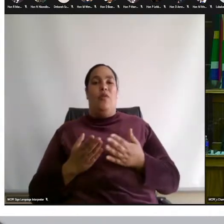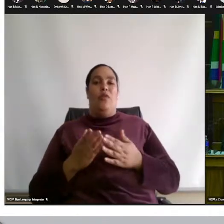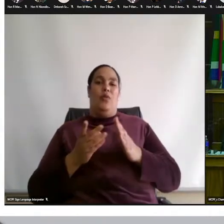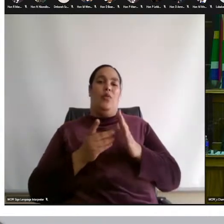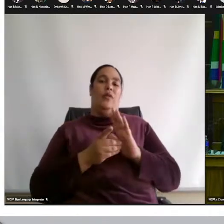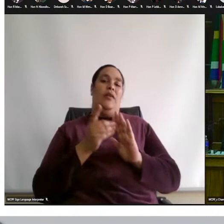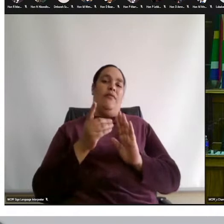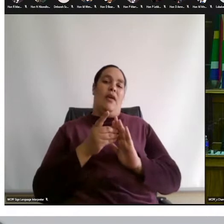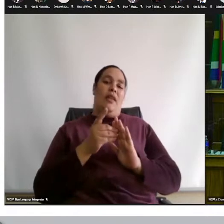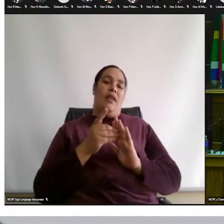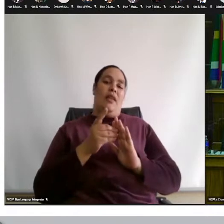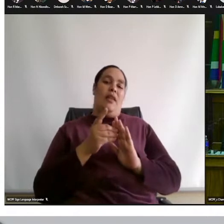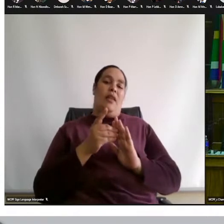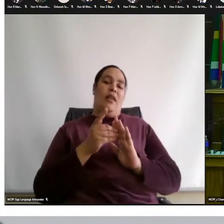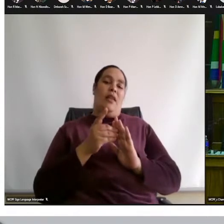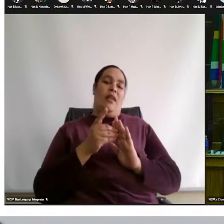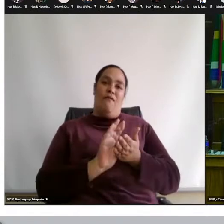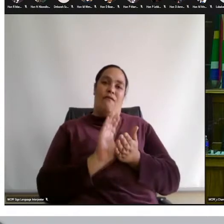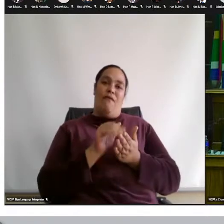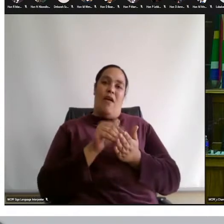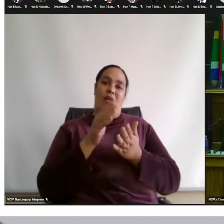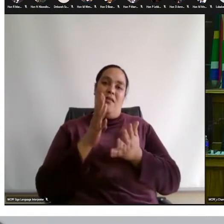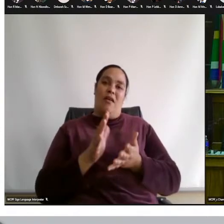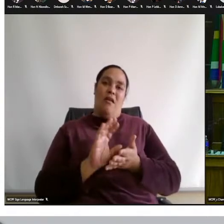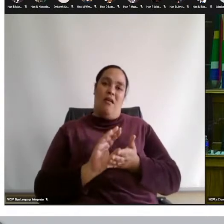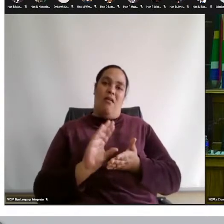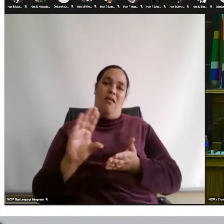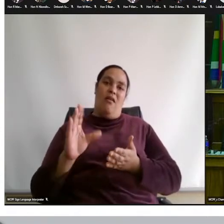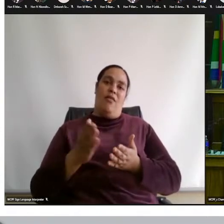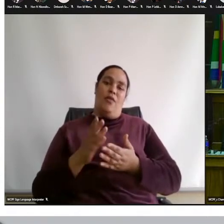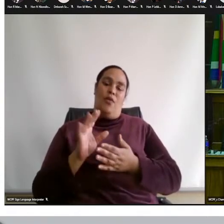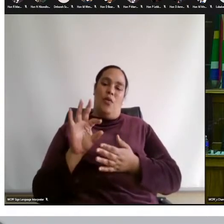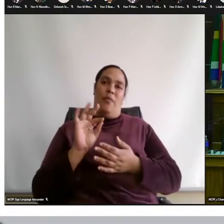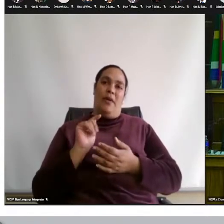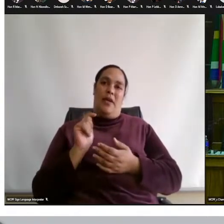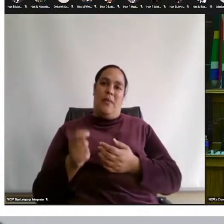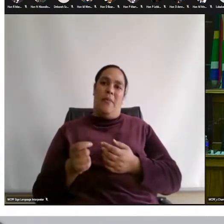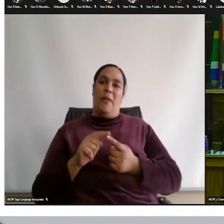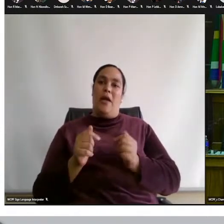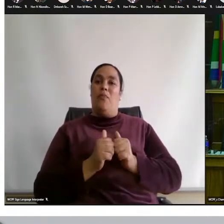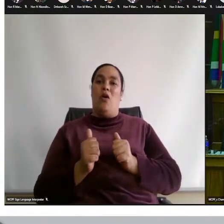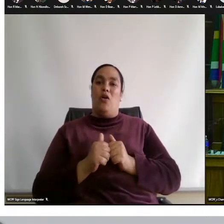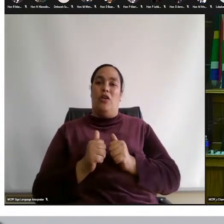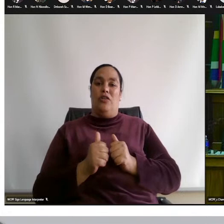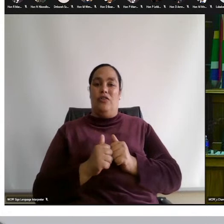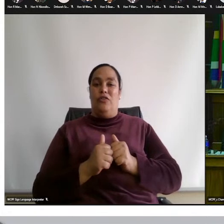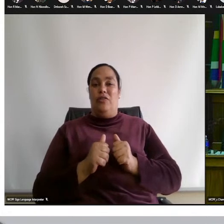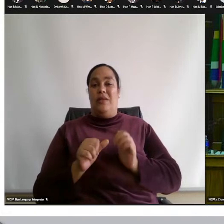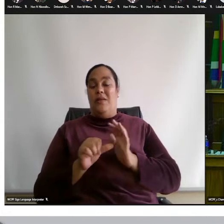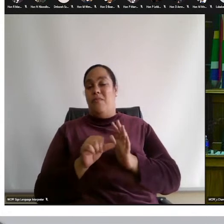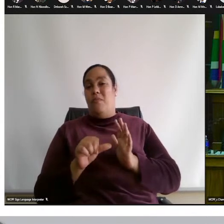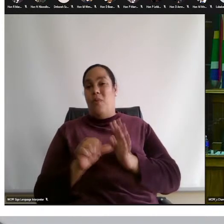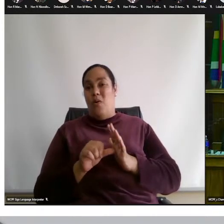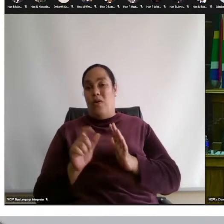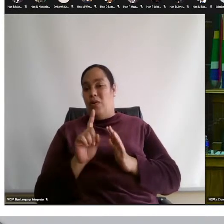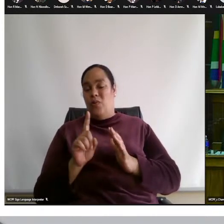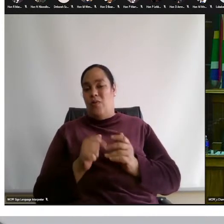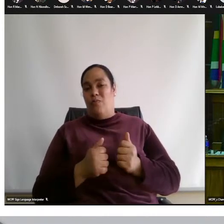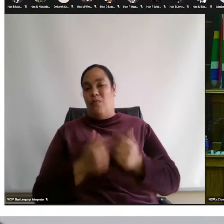loan funders facilitated by Pick and Pay. The partnership importantly